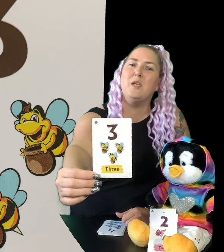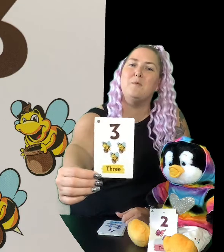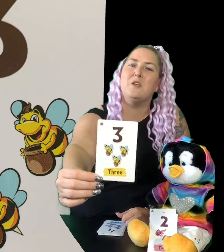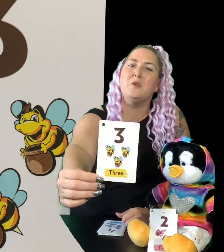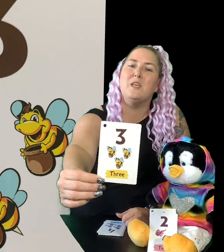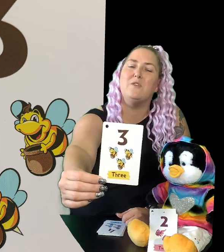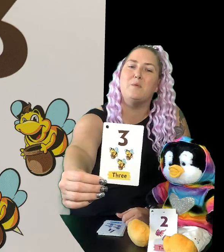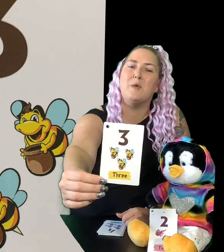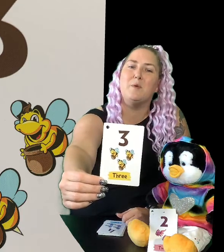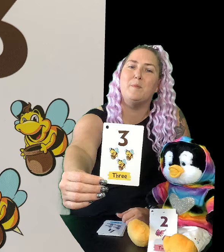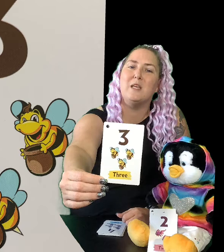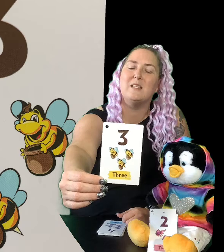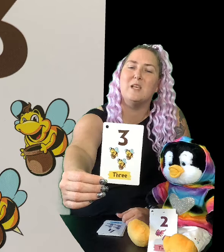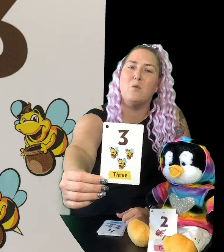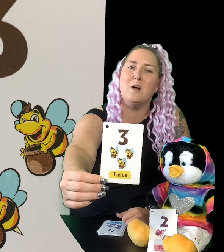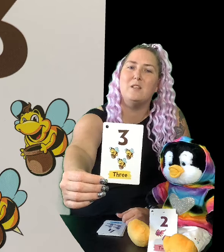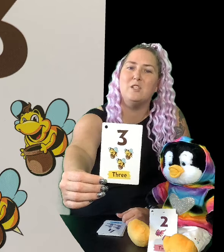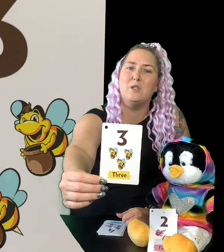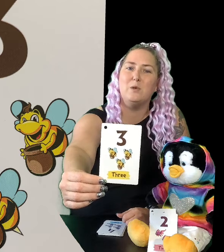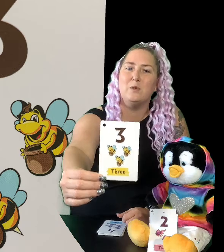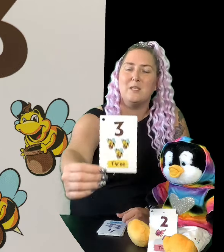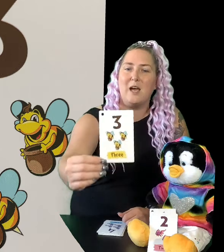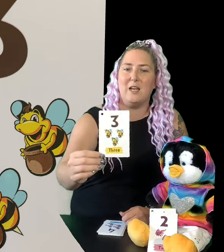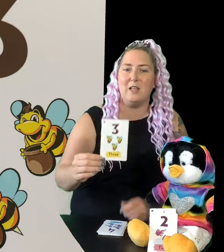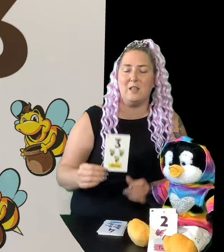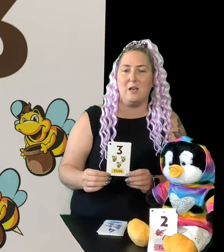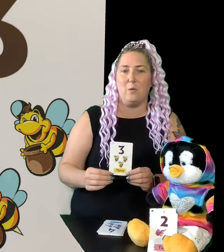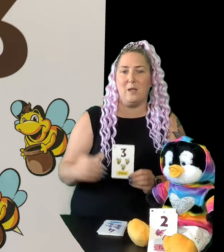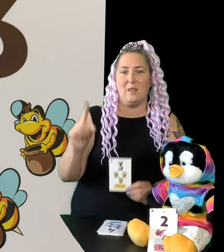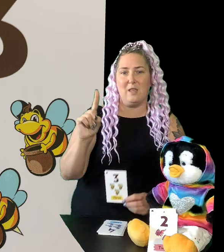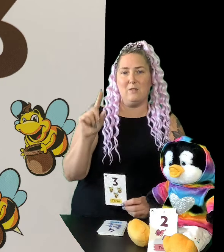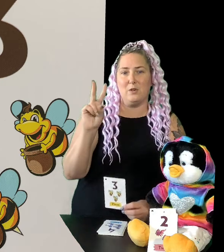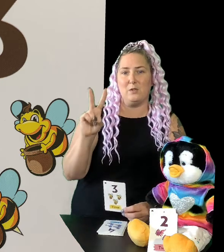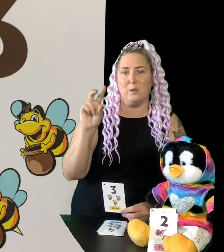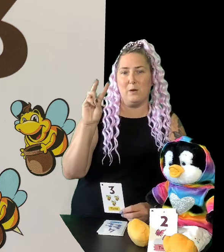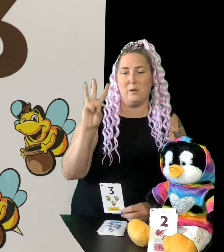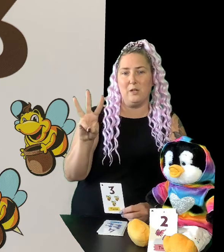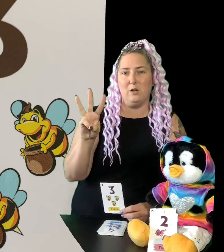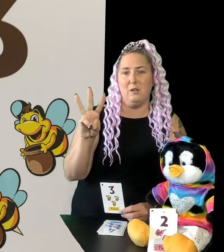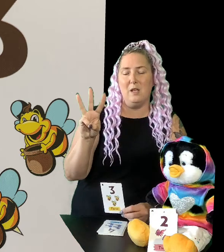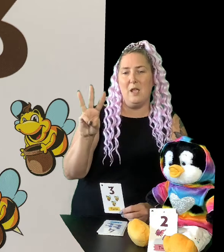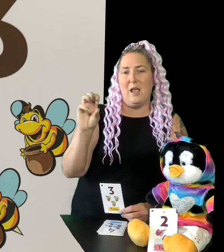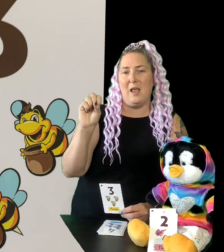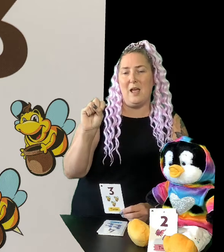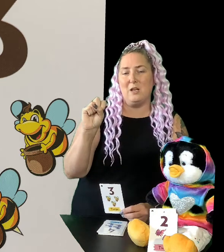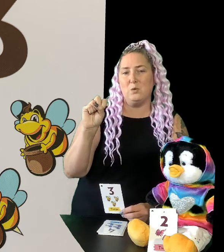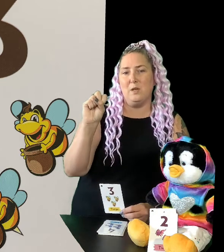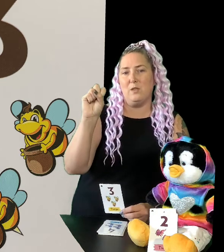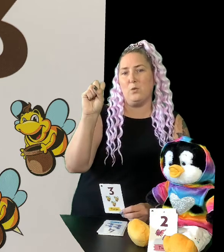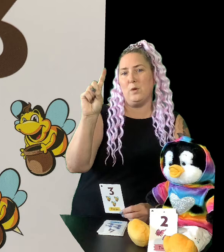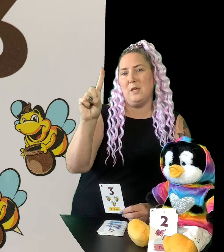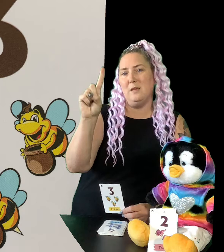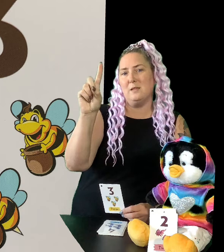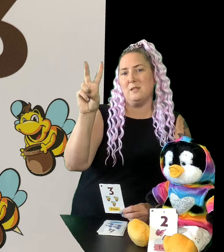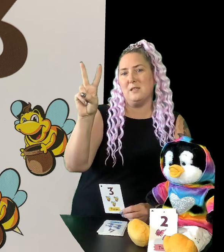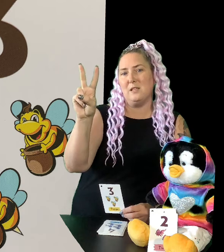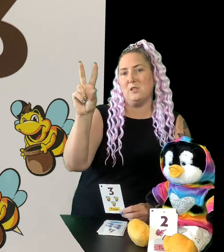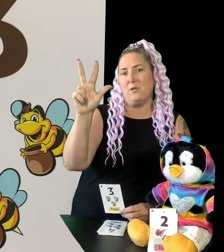be tricky for people because they want to sign it the way that they've learned when they were little. And actually a 3 sticks your